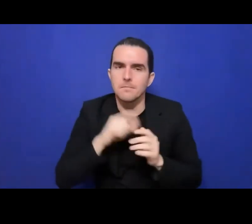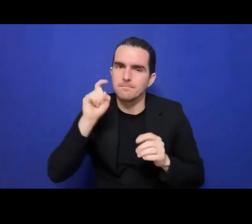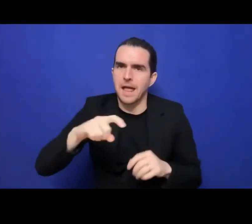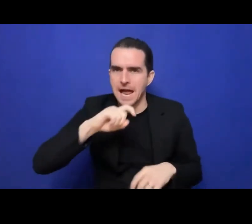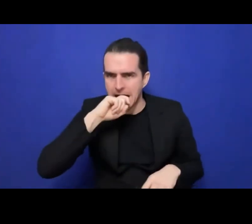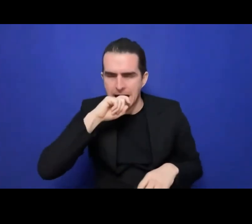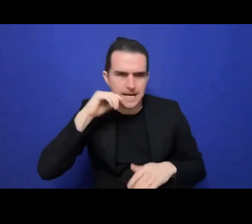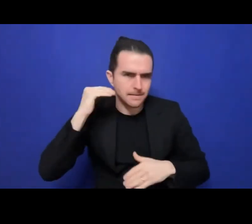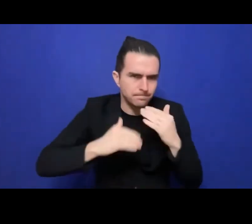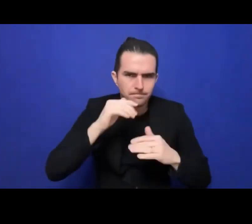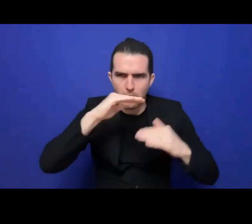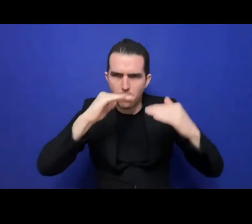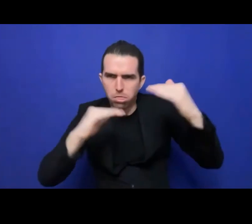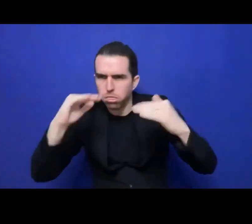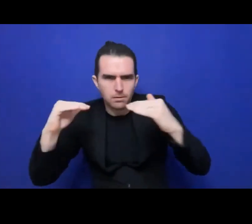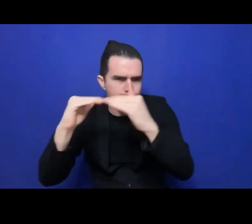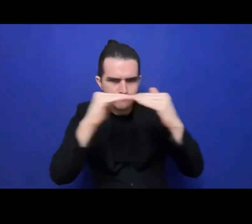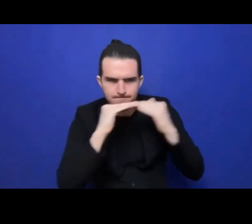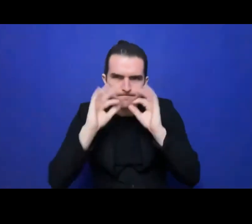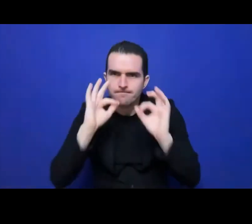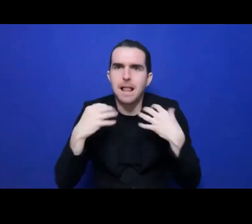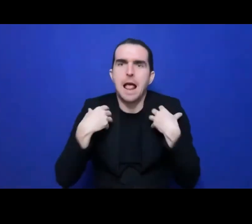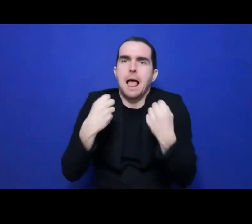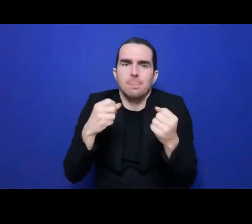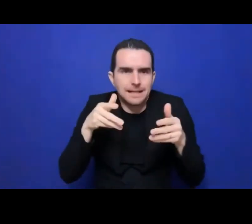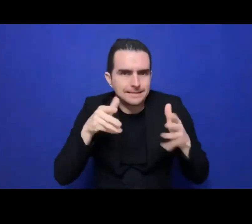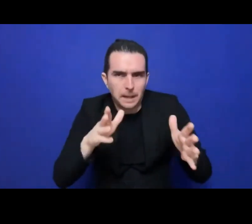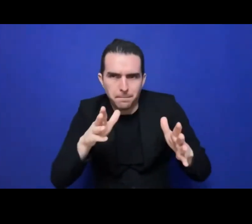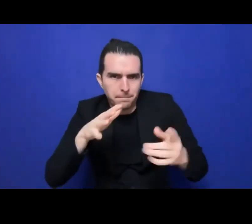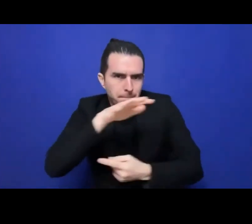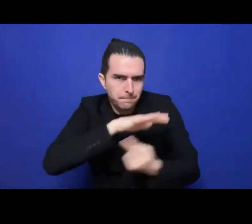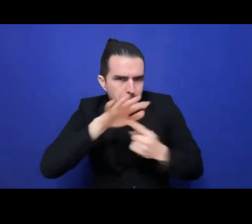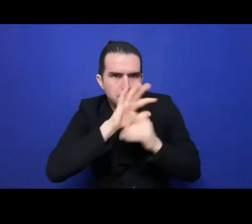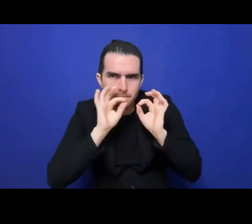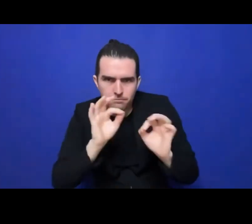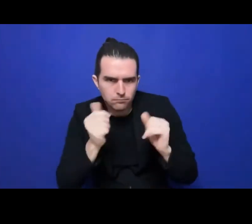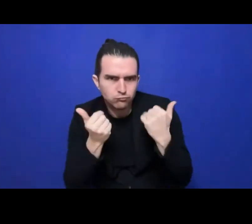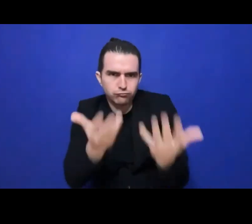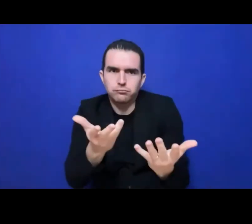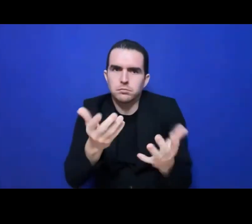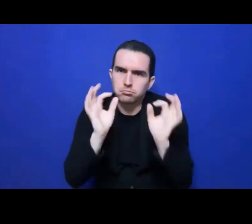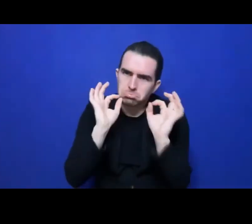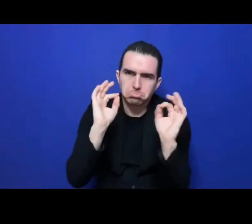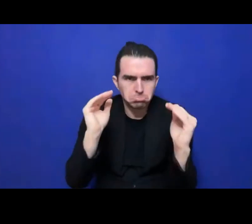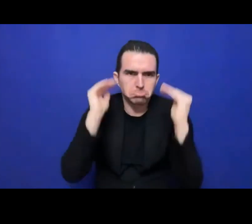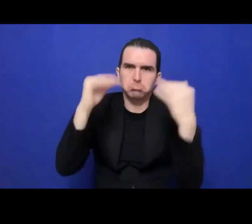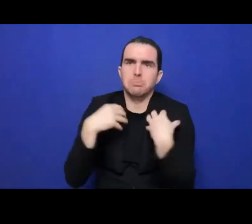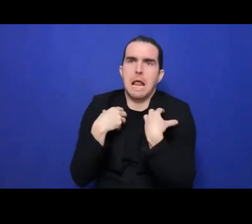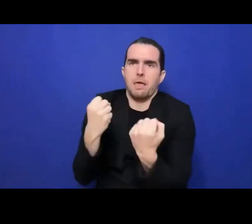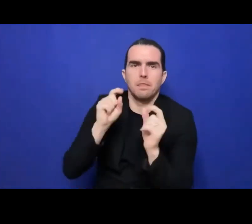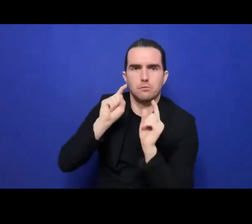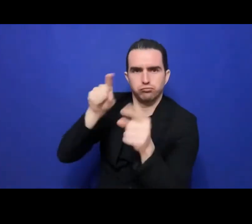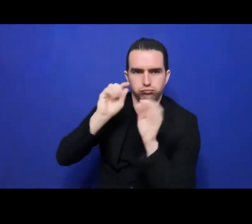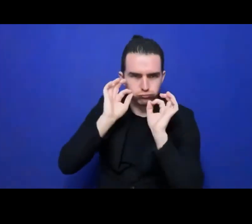care that leave no one's health behind in crisis and in calm. We have a crucial